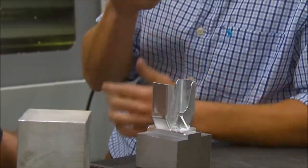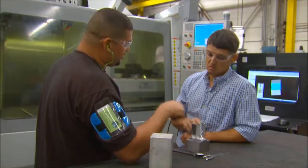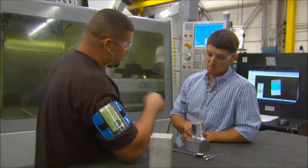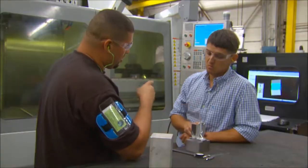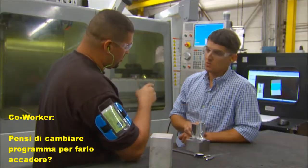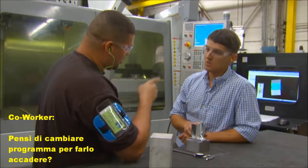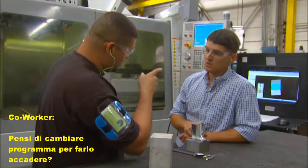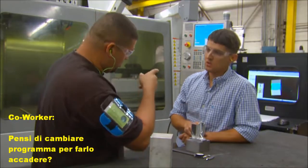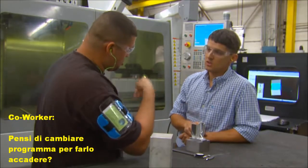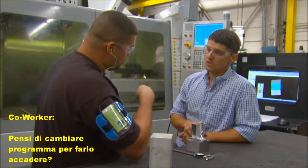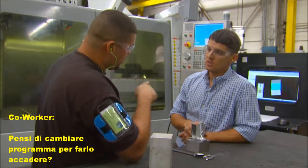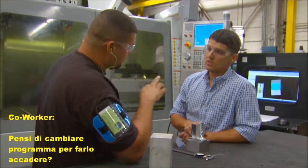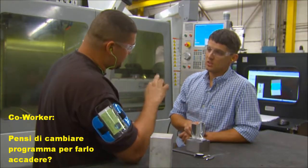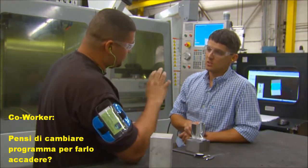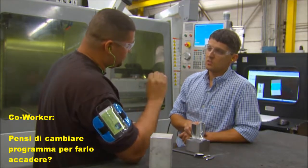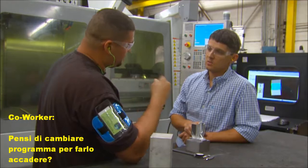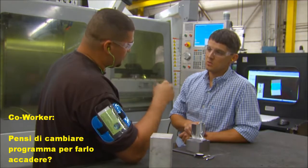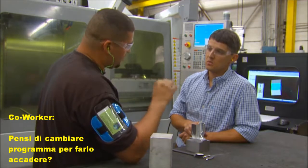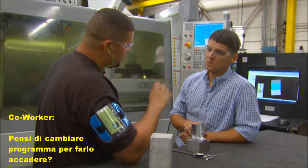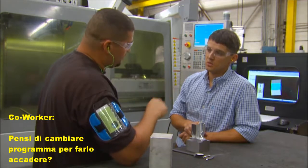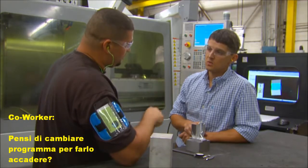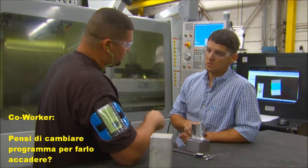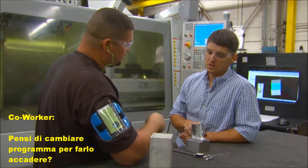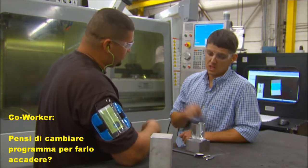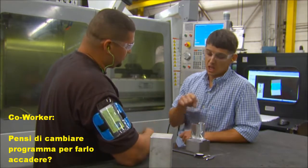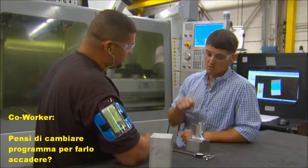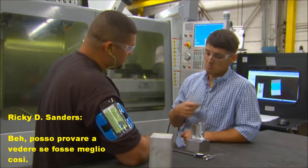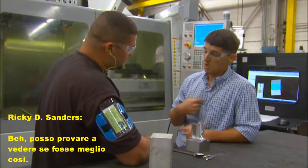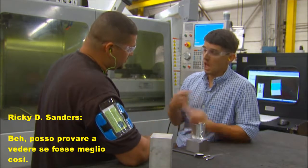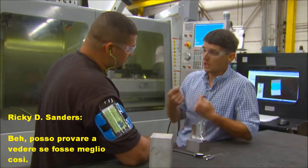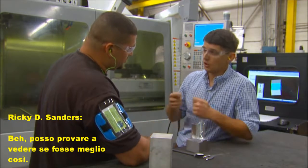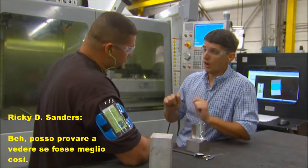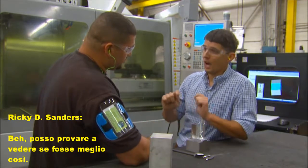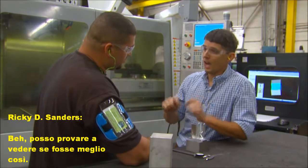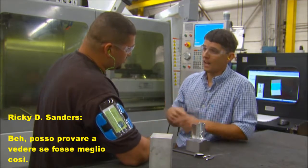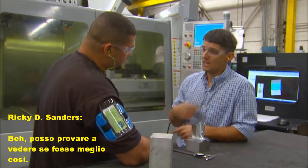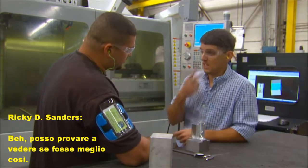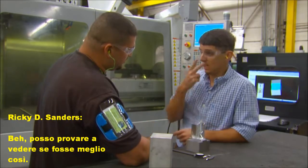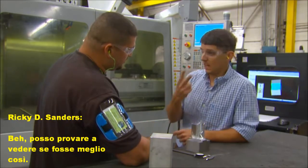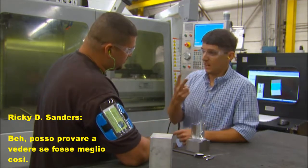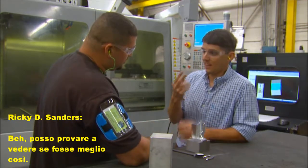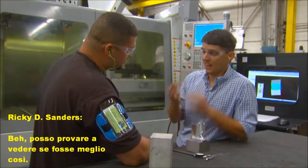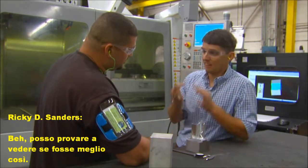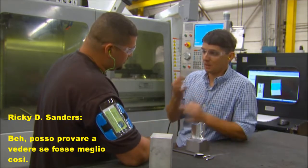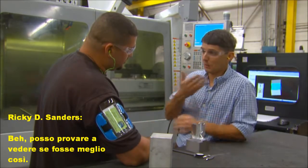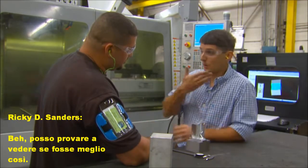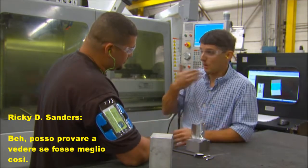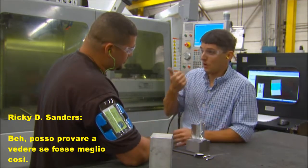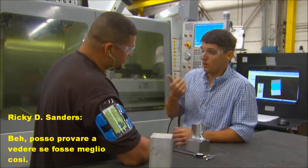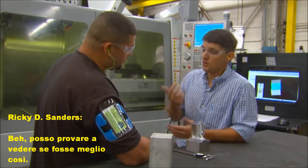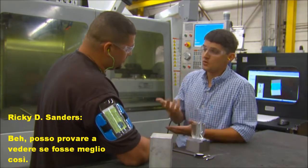communicate easily. Do you think you need to change the program to make it happen? Well, I can try to see if it would be better that way.